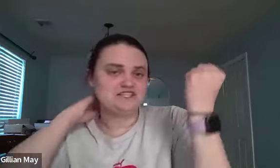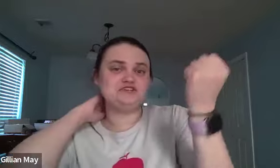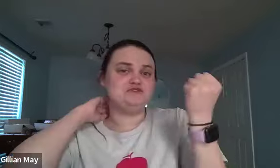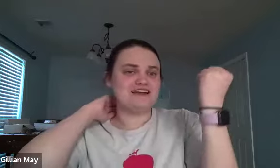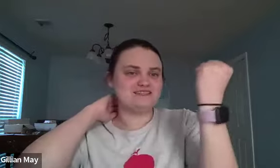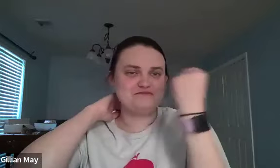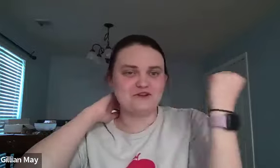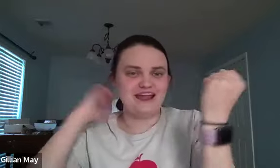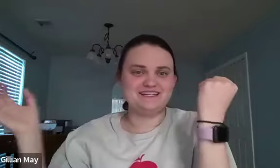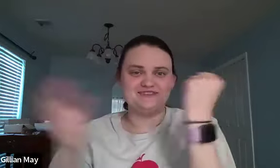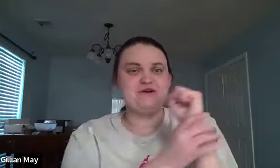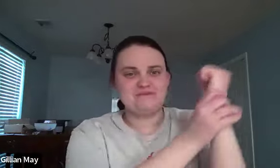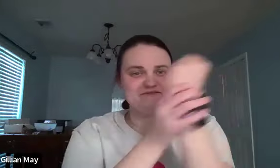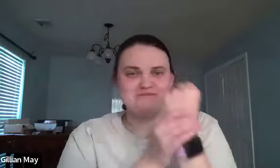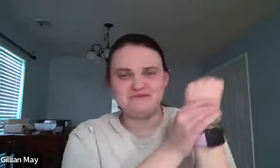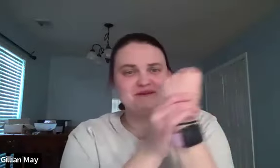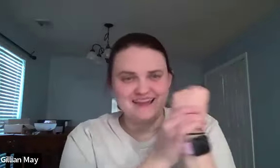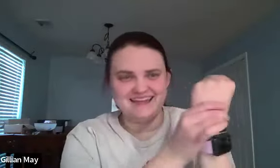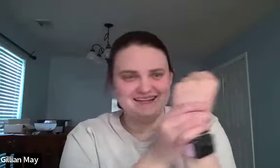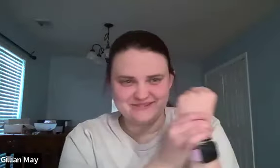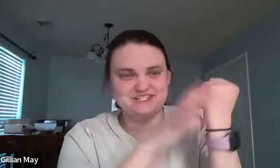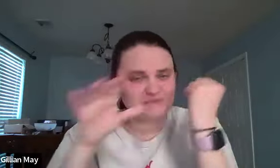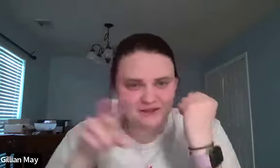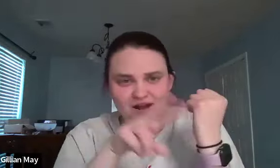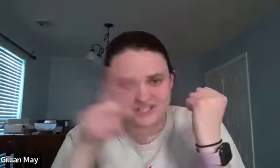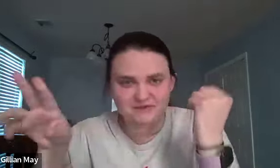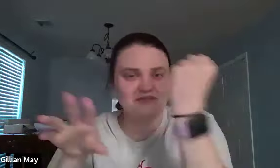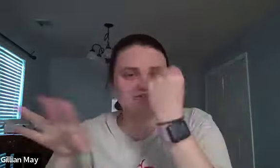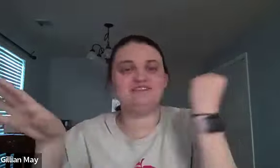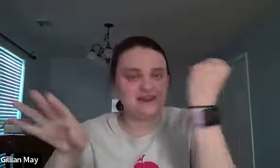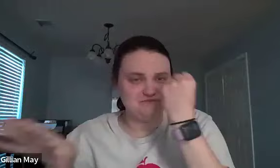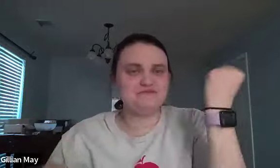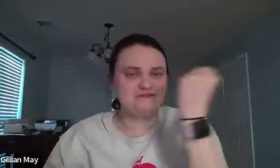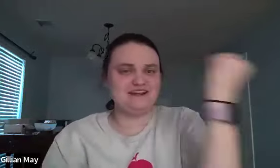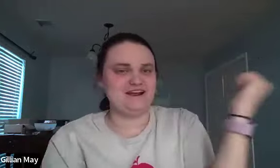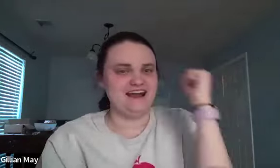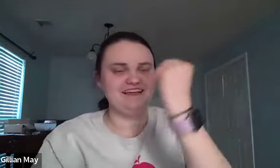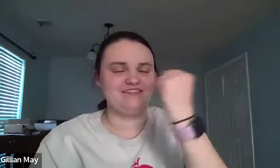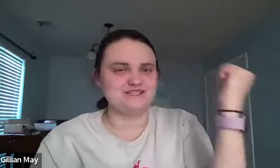Watching you guys move your hand is throwing me for moving my hand in position. I'm like watching, like, wow, there's a lot of movement right here, and I like lost